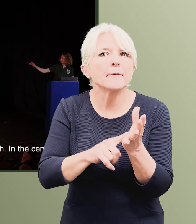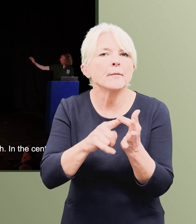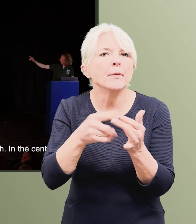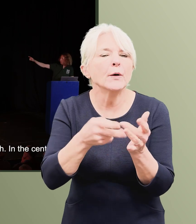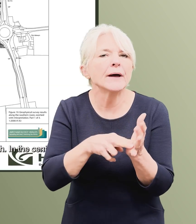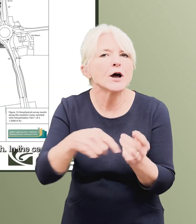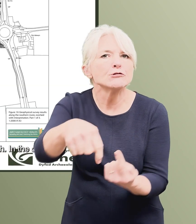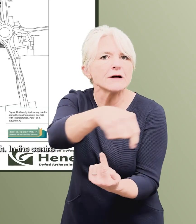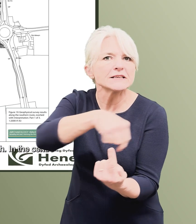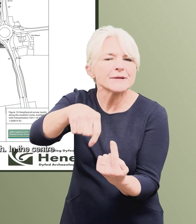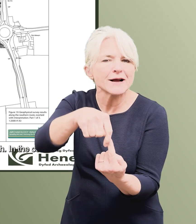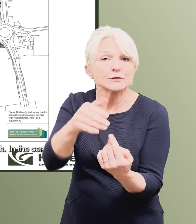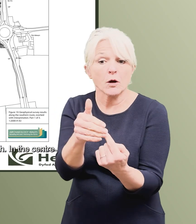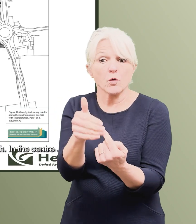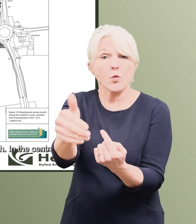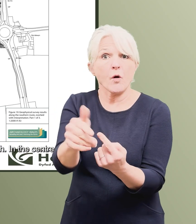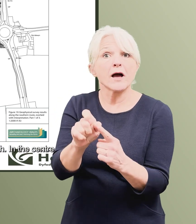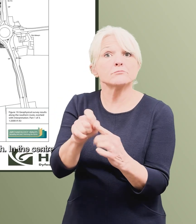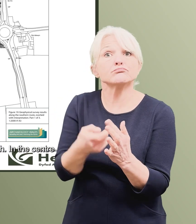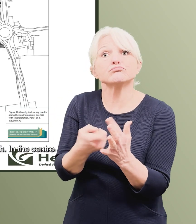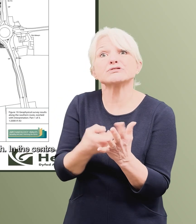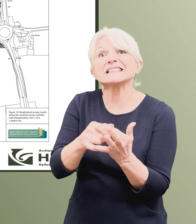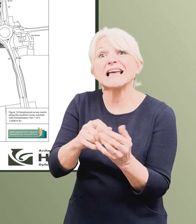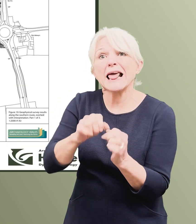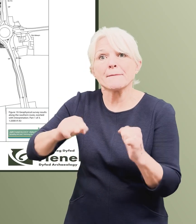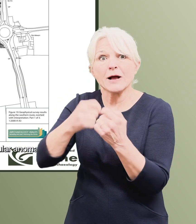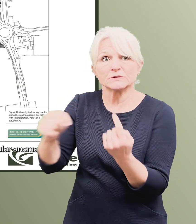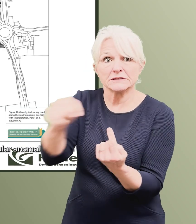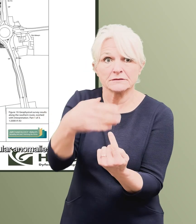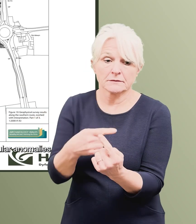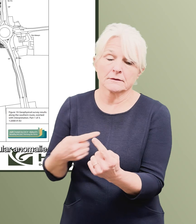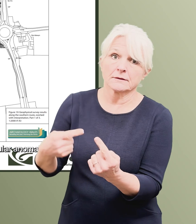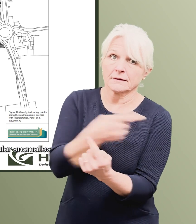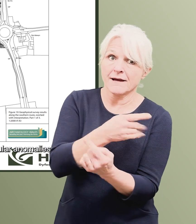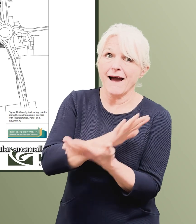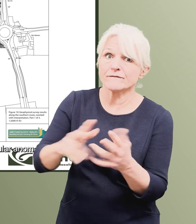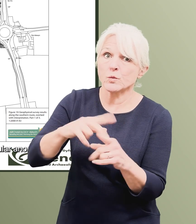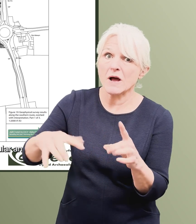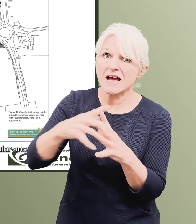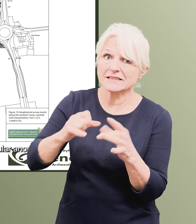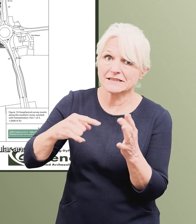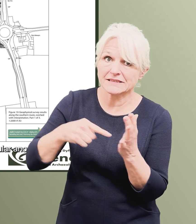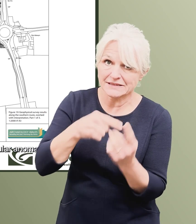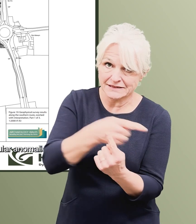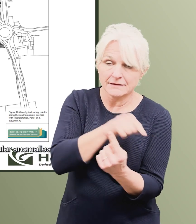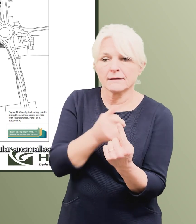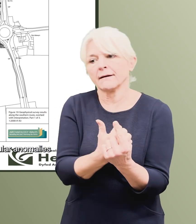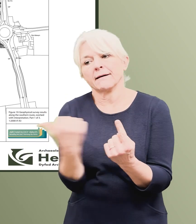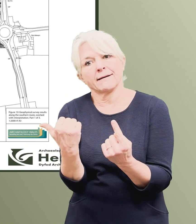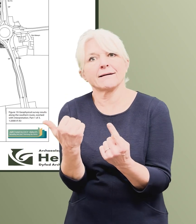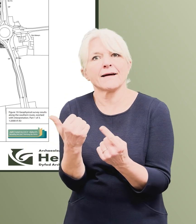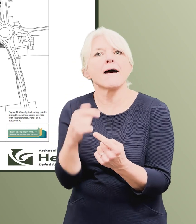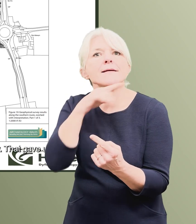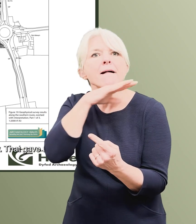Narberth. And in the centre of it, you can see a circular anomaly. That was our first in. There are actually several circular anomalies in